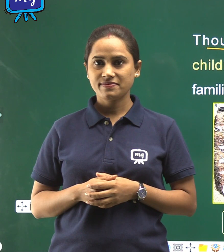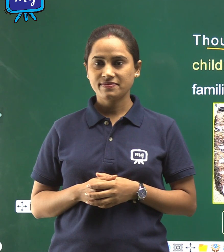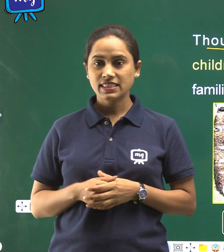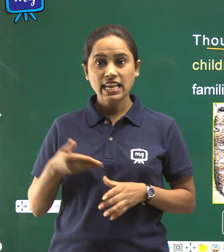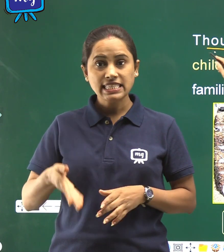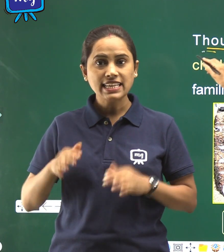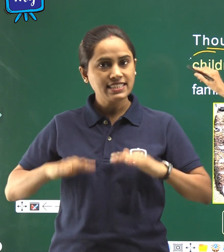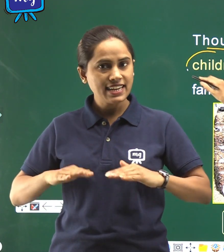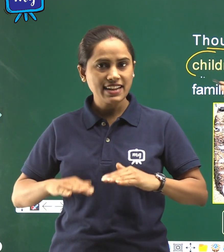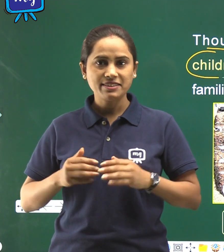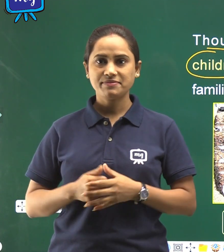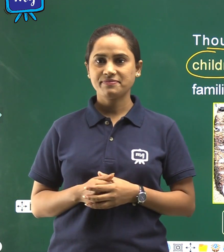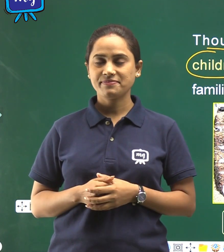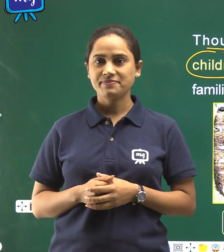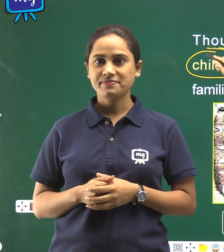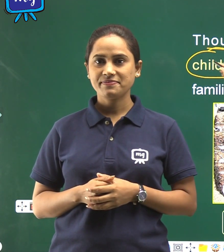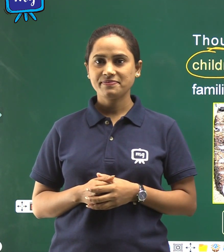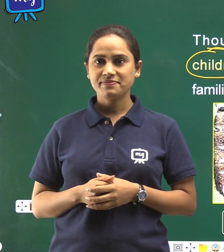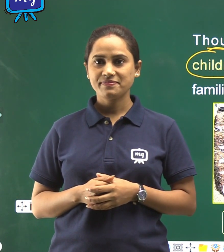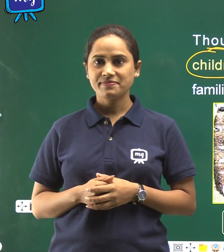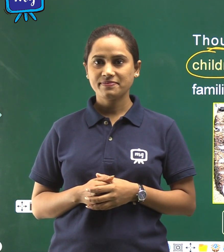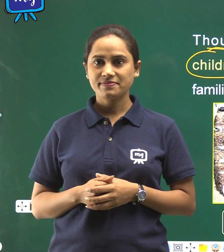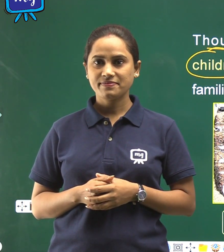such children